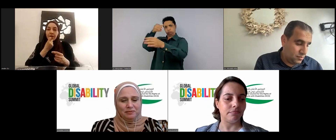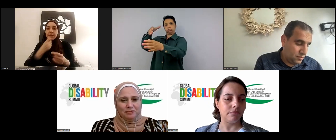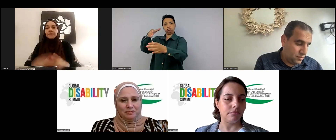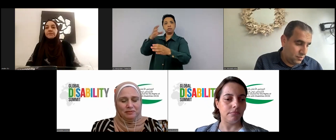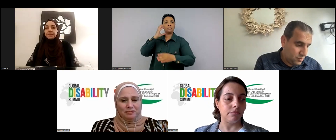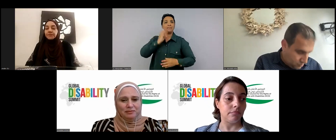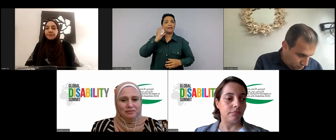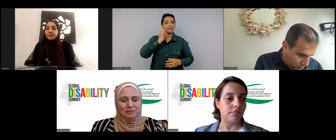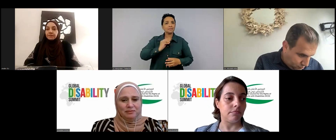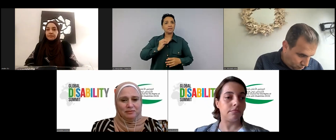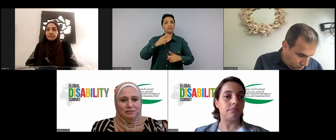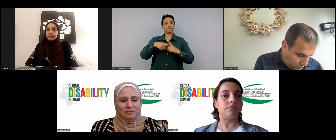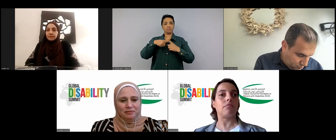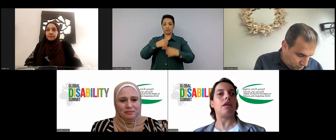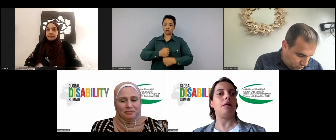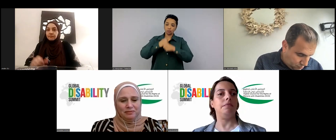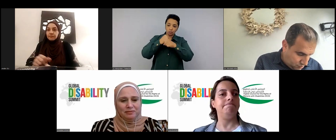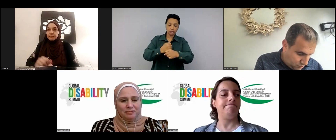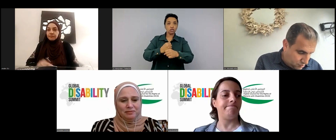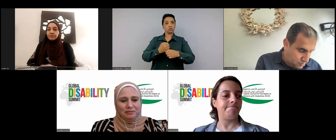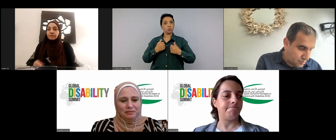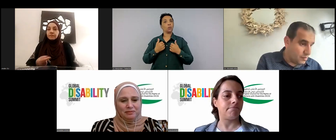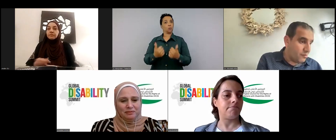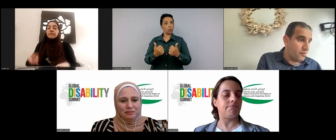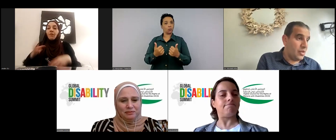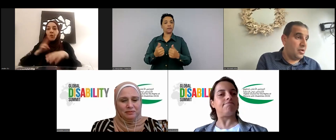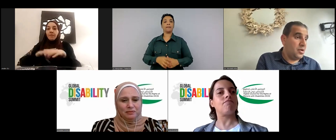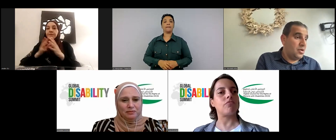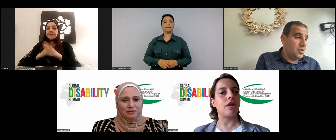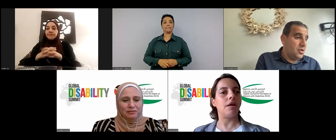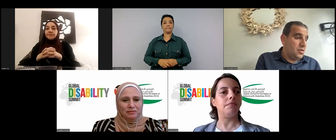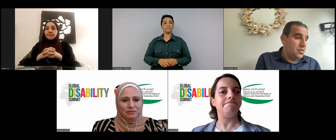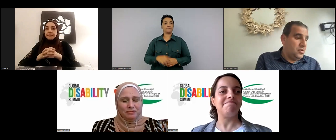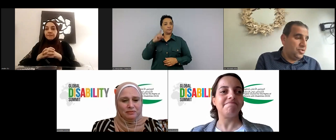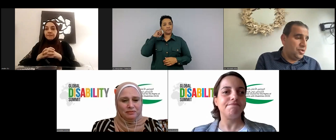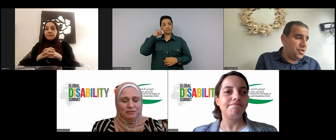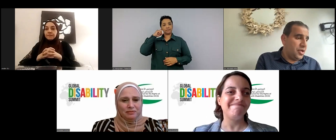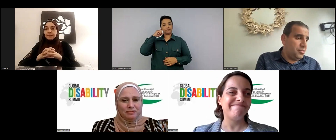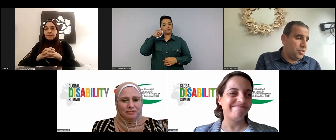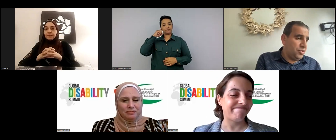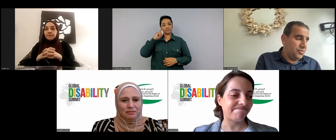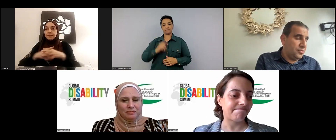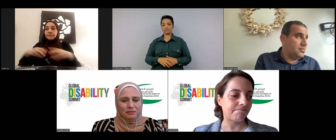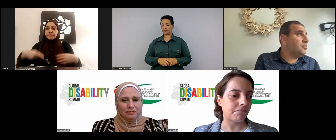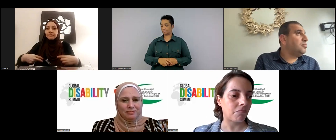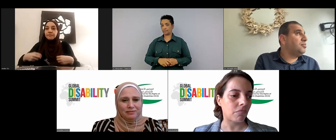good presentation, and very, I would say, verbal presentation